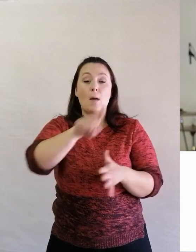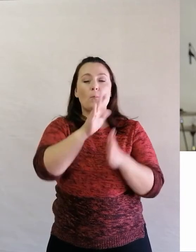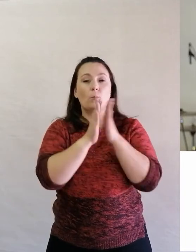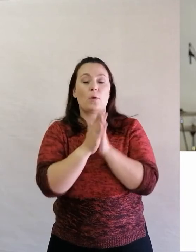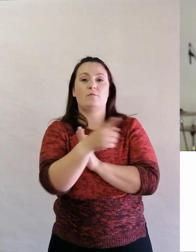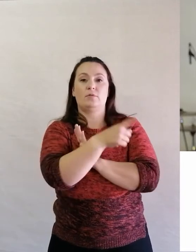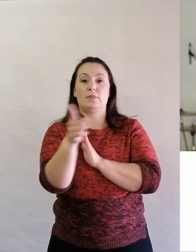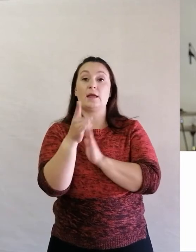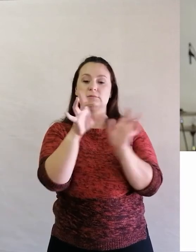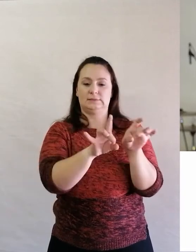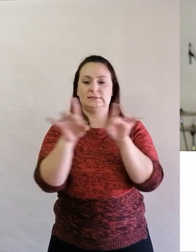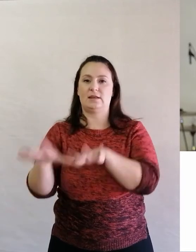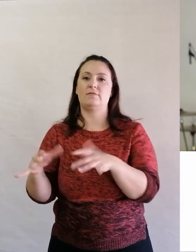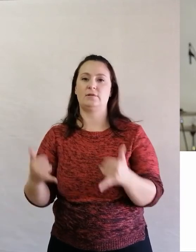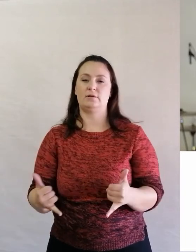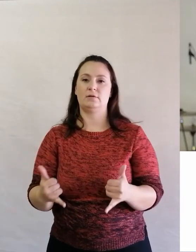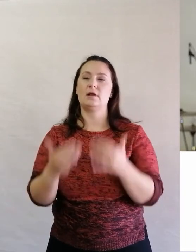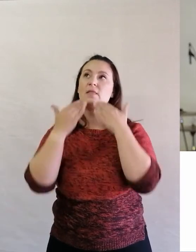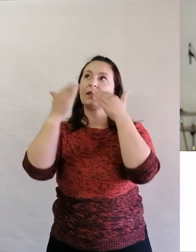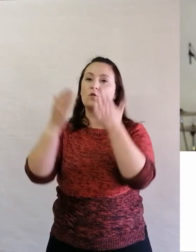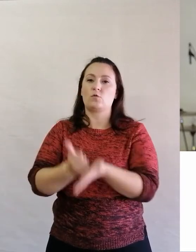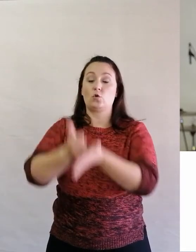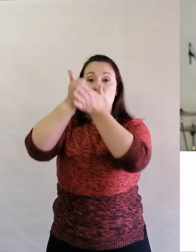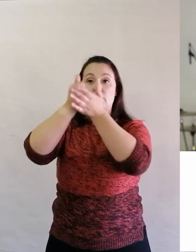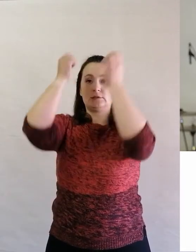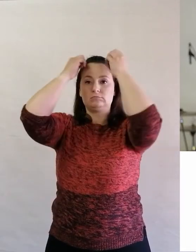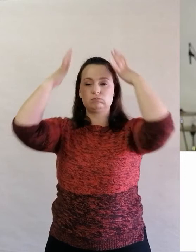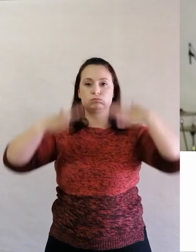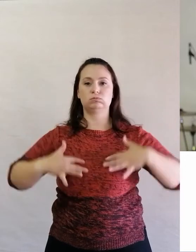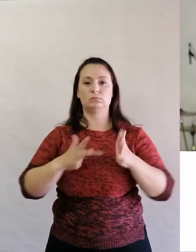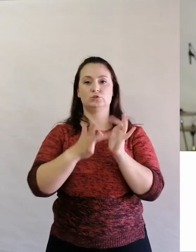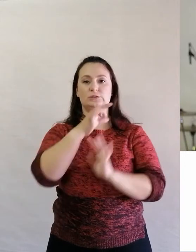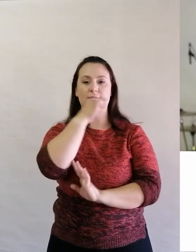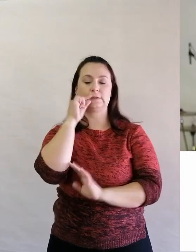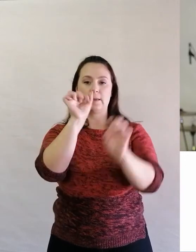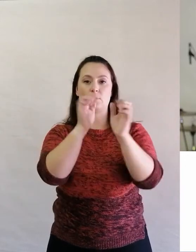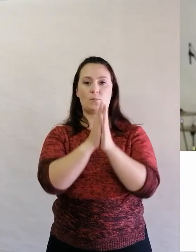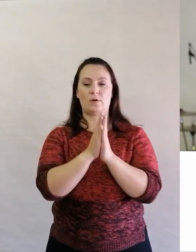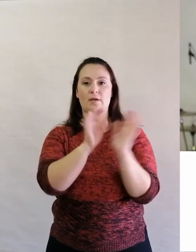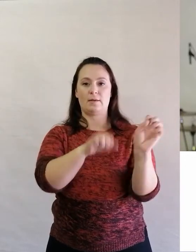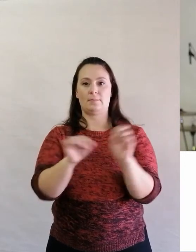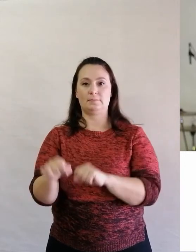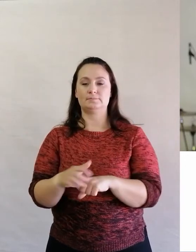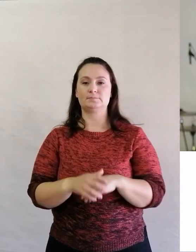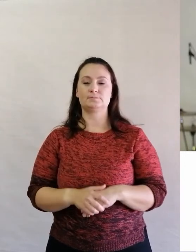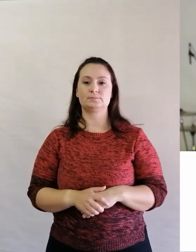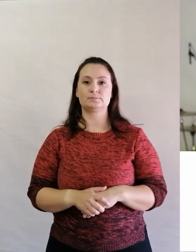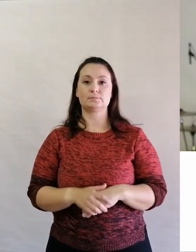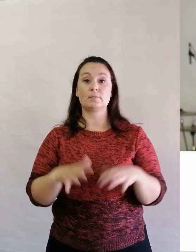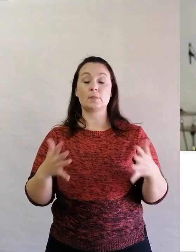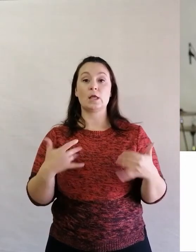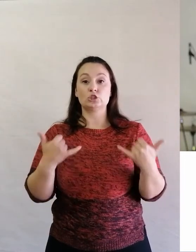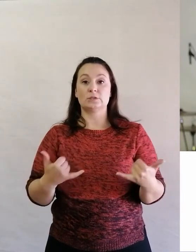now in the name of Jesus. Thank you for your grace on our lives. In Jesus' name we pray. Just a point aside, today